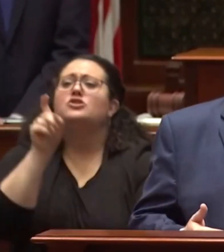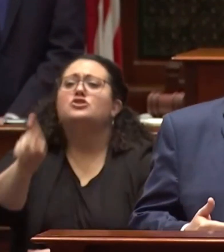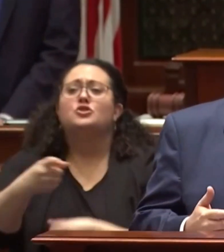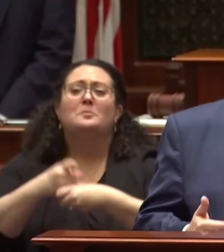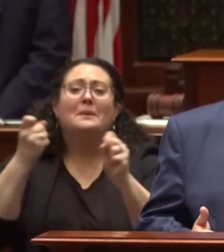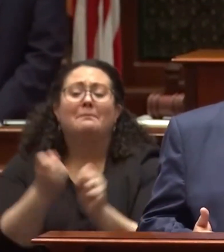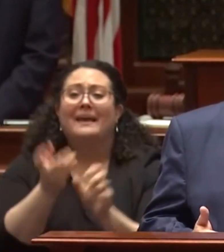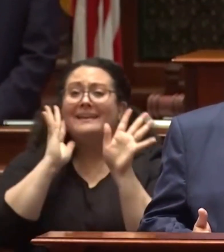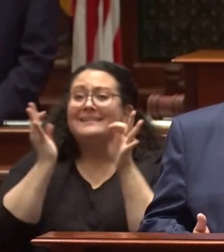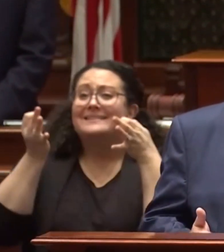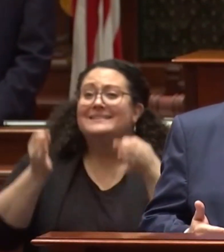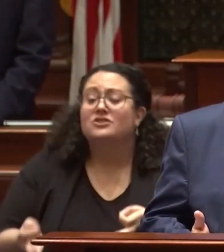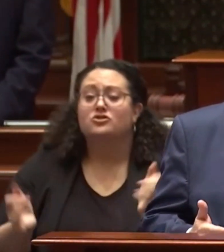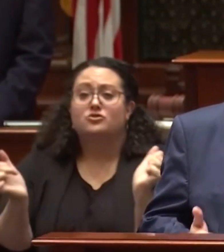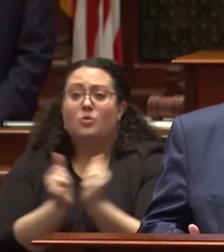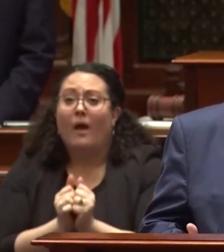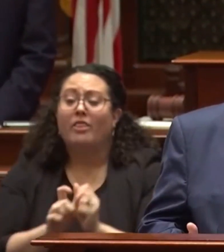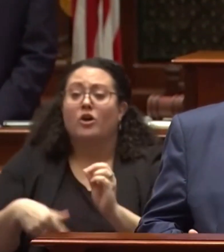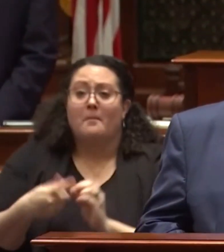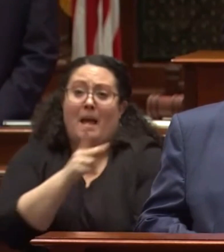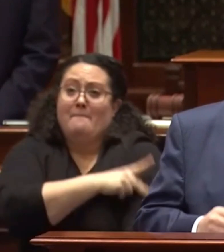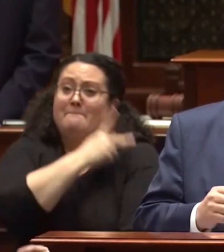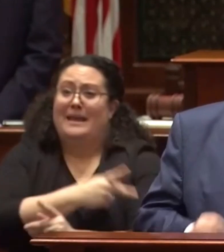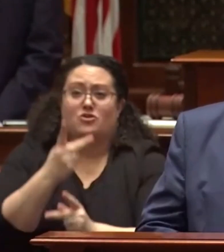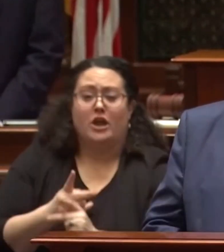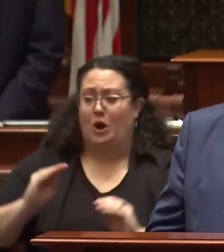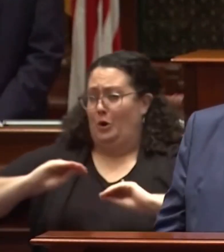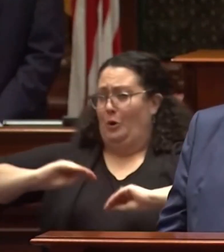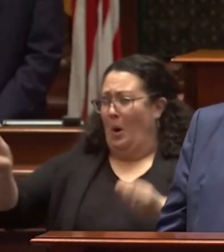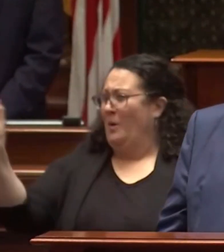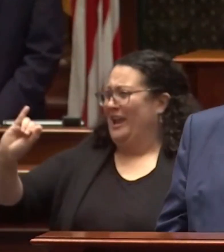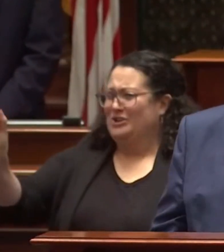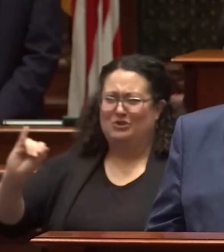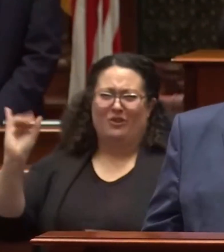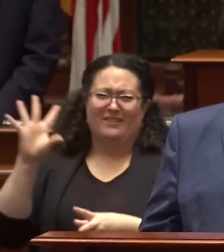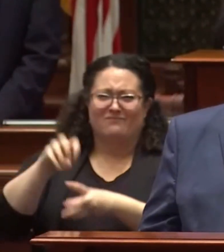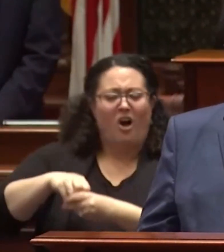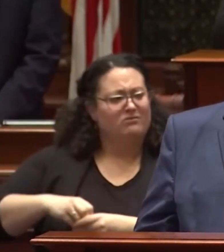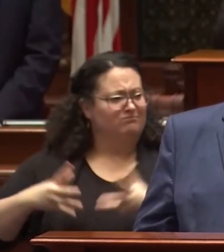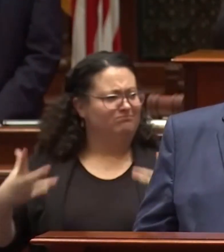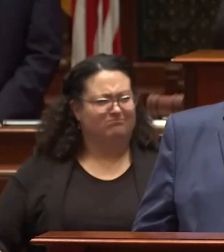be making decisions about patient care. There should never